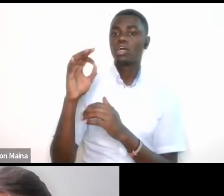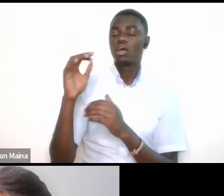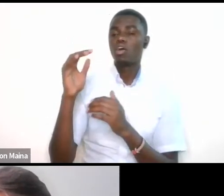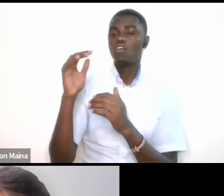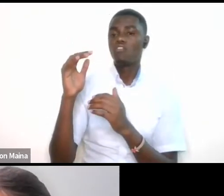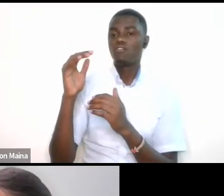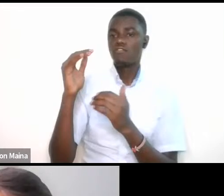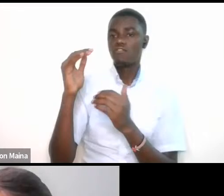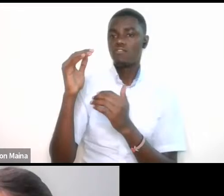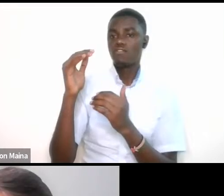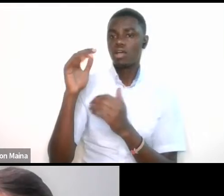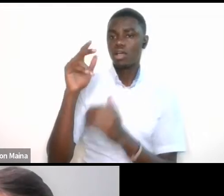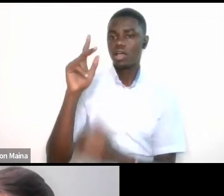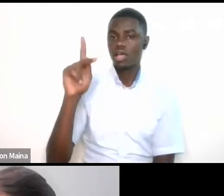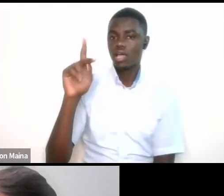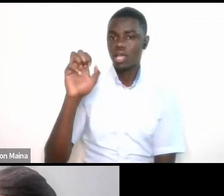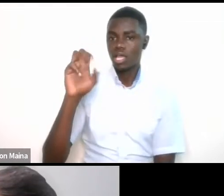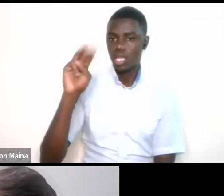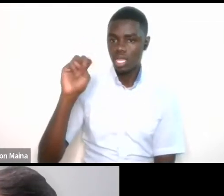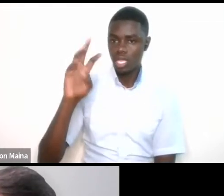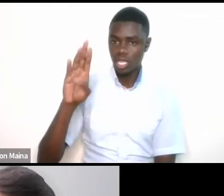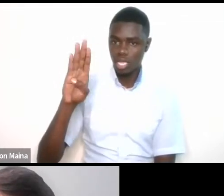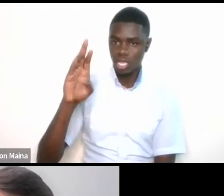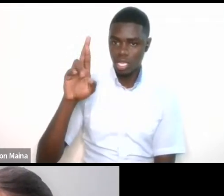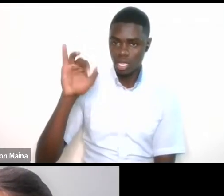excuse me, who was working class herself,